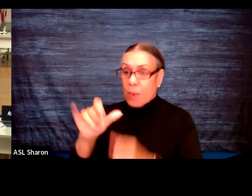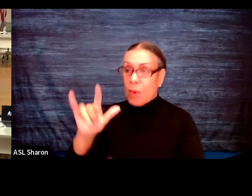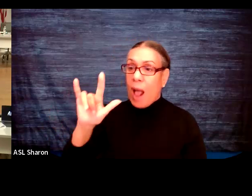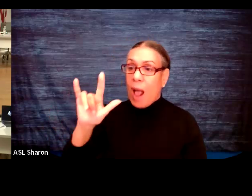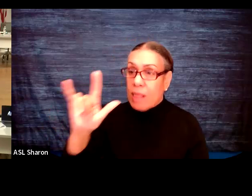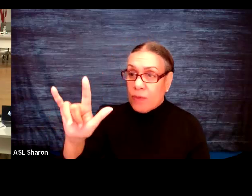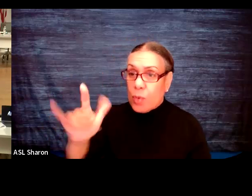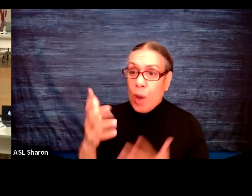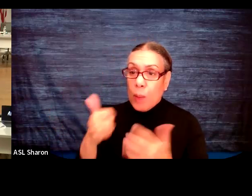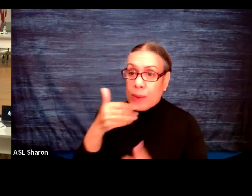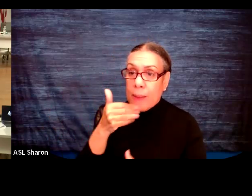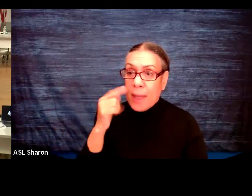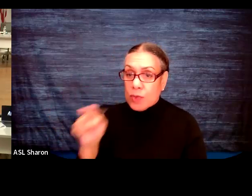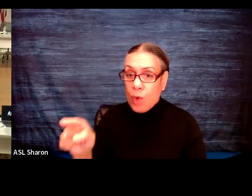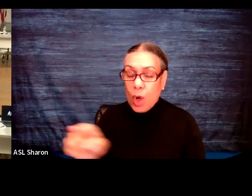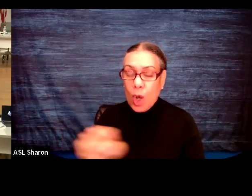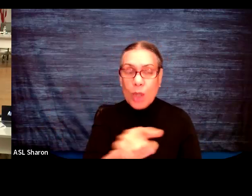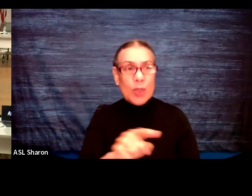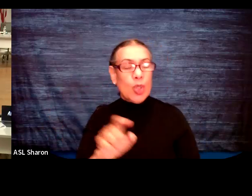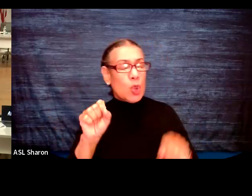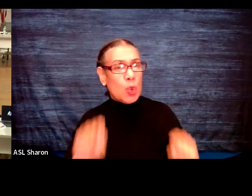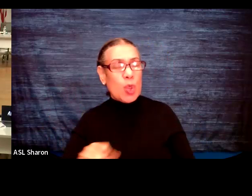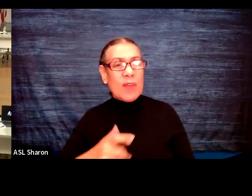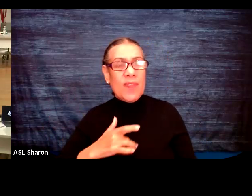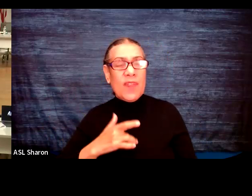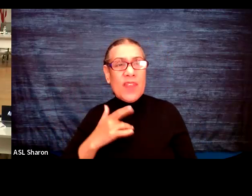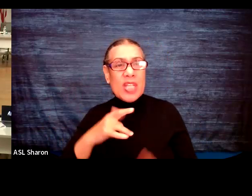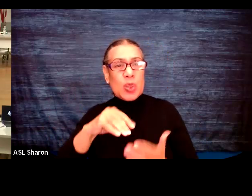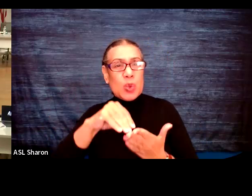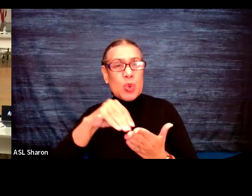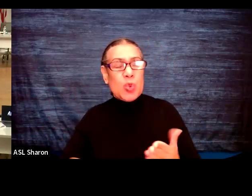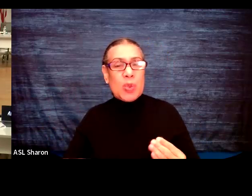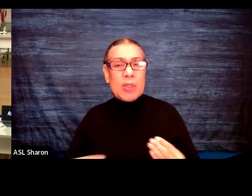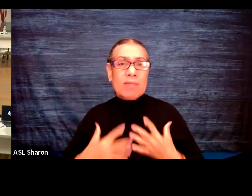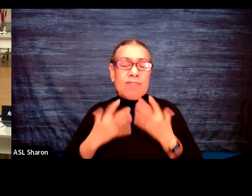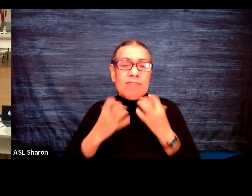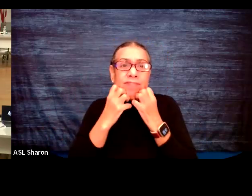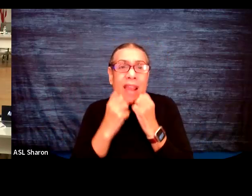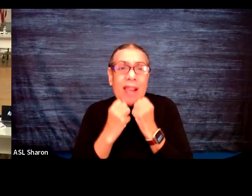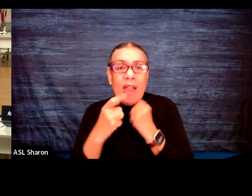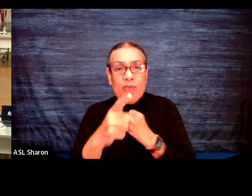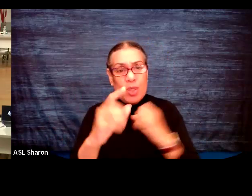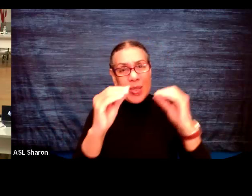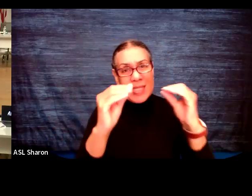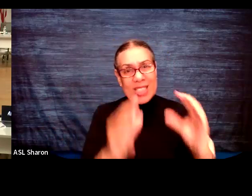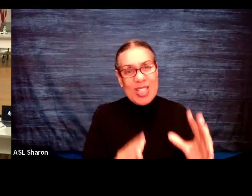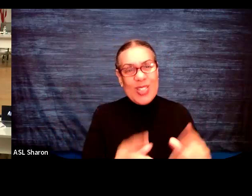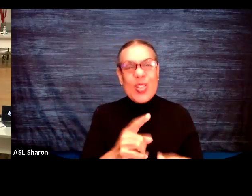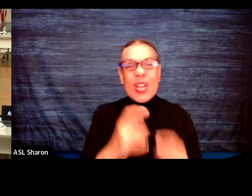for you. And you could feel from the students how much they care about you, and they felt that care. And I